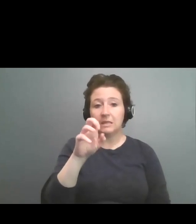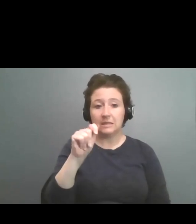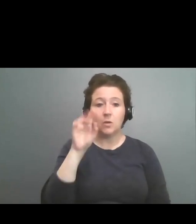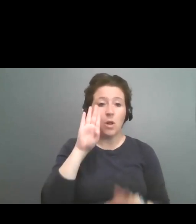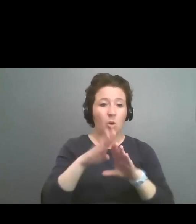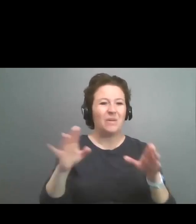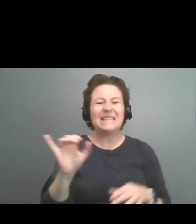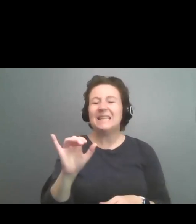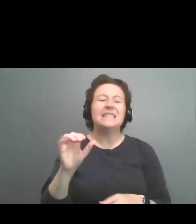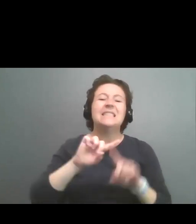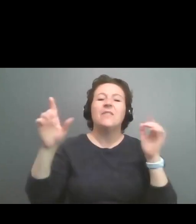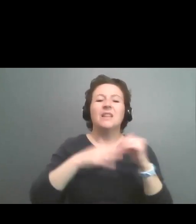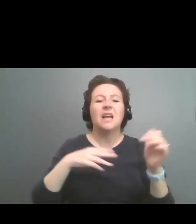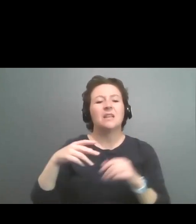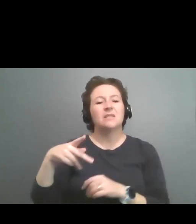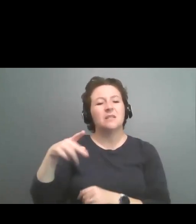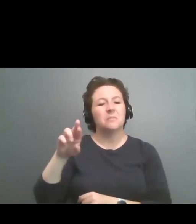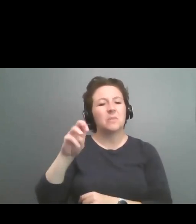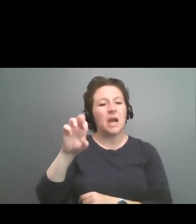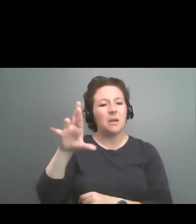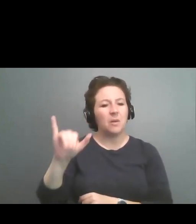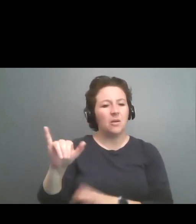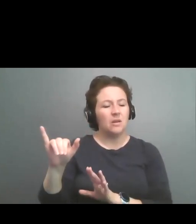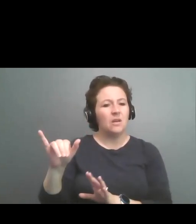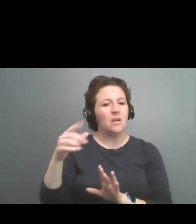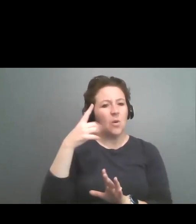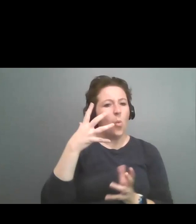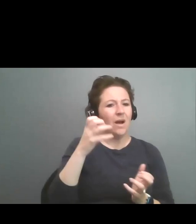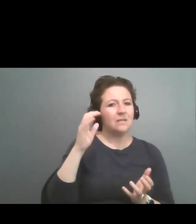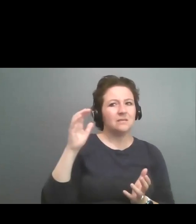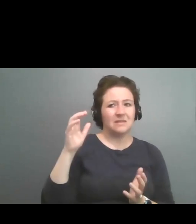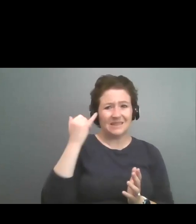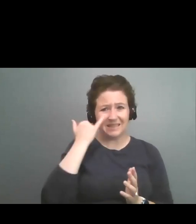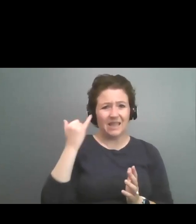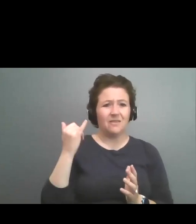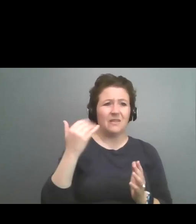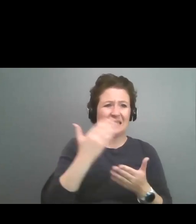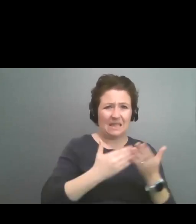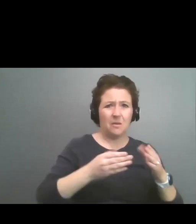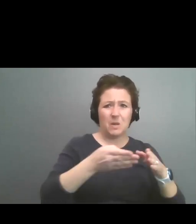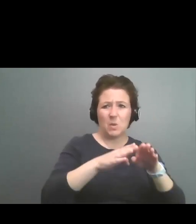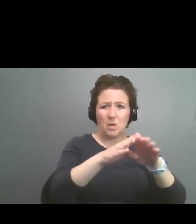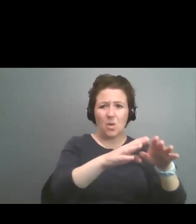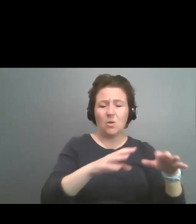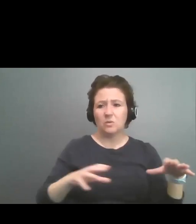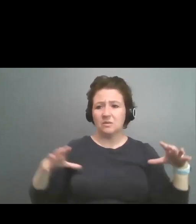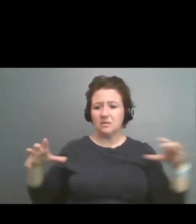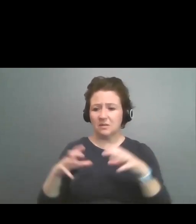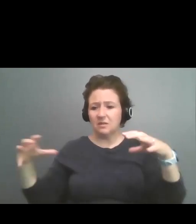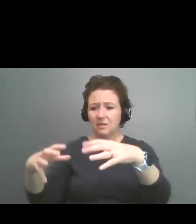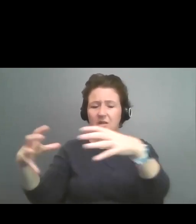primary, to make sure that there are less people at each polling location. Whereas before we consolidated,